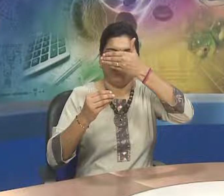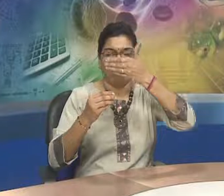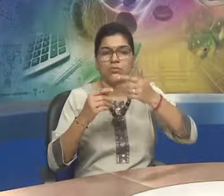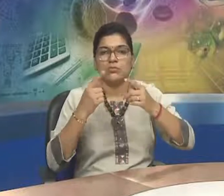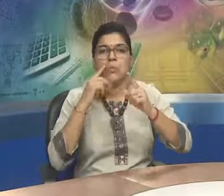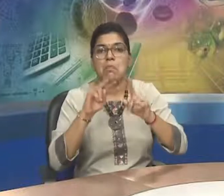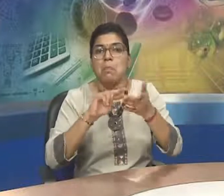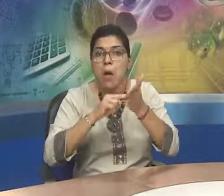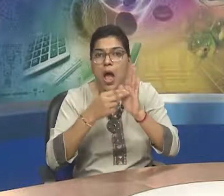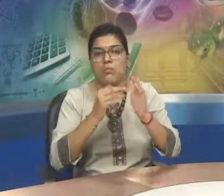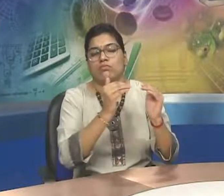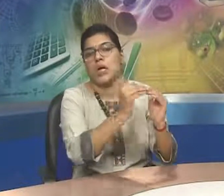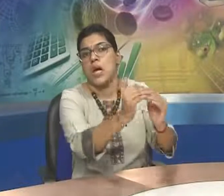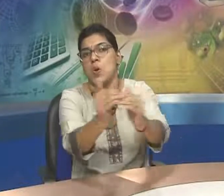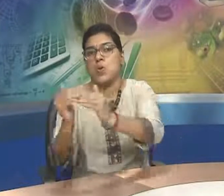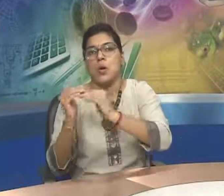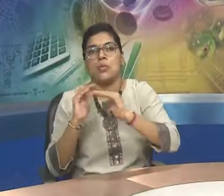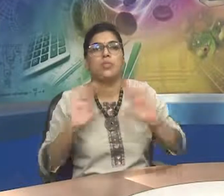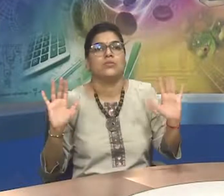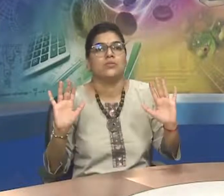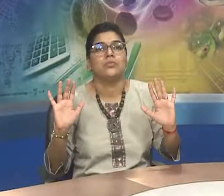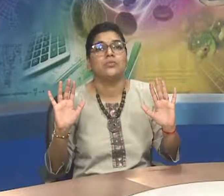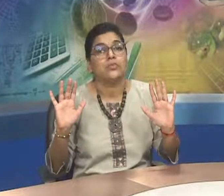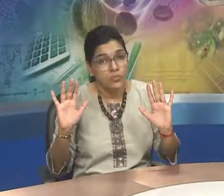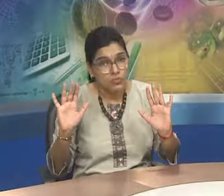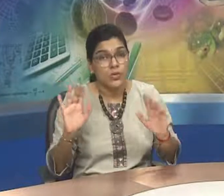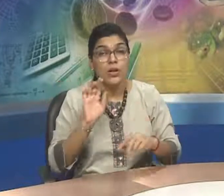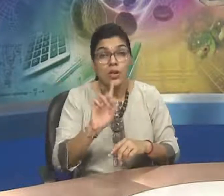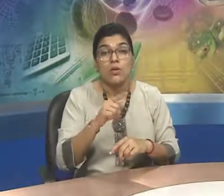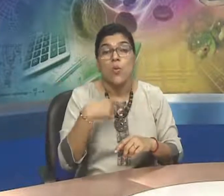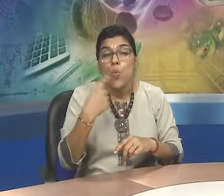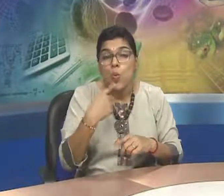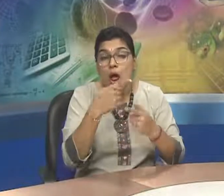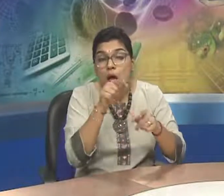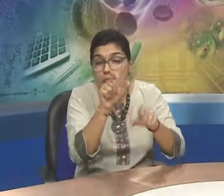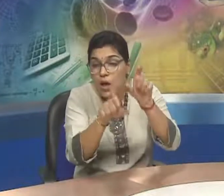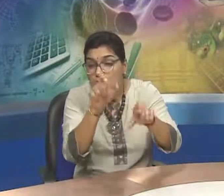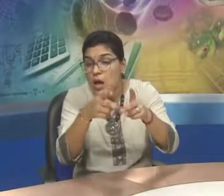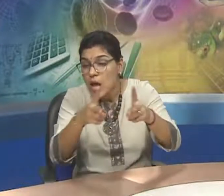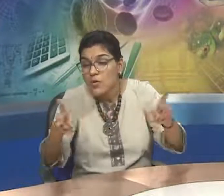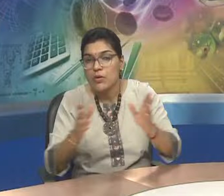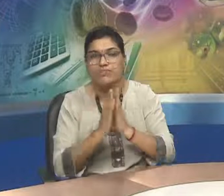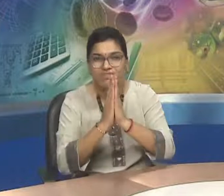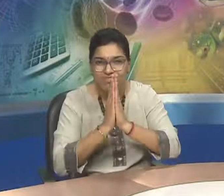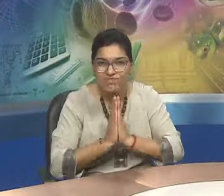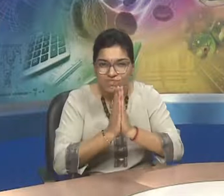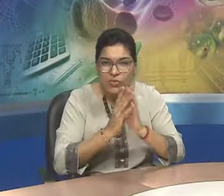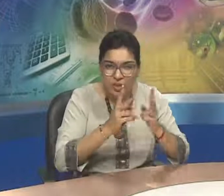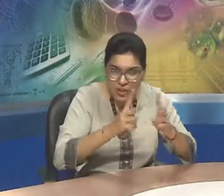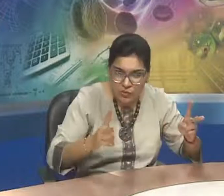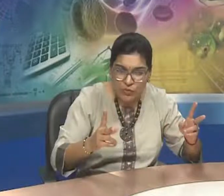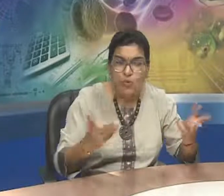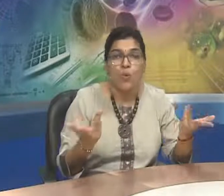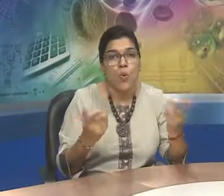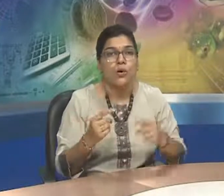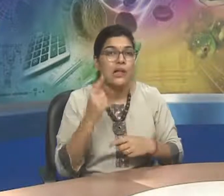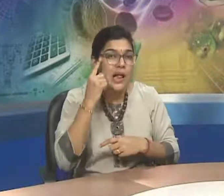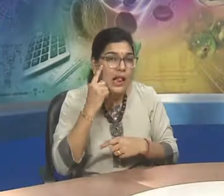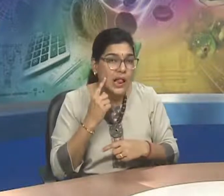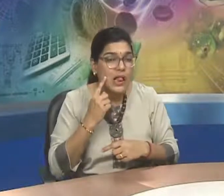our law says that we all are equal and there is a right to equality. And no one can discriminate